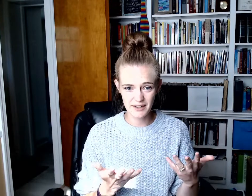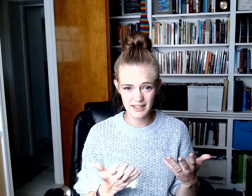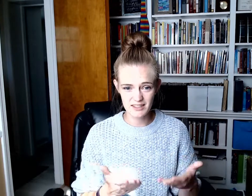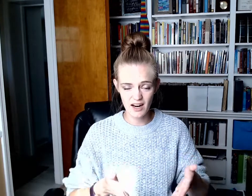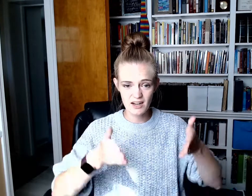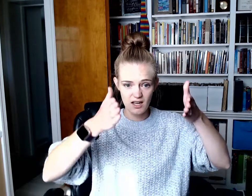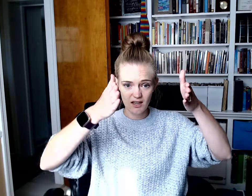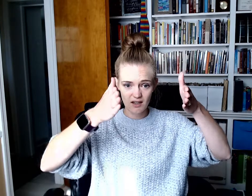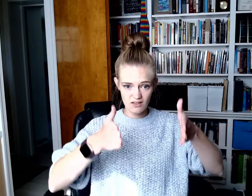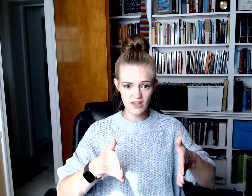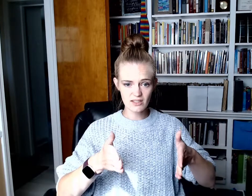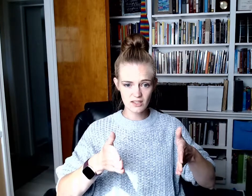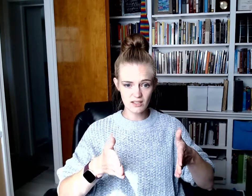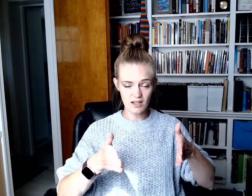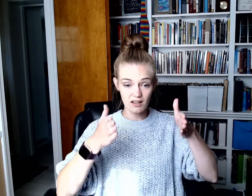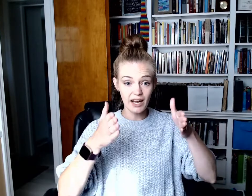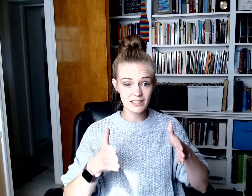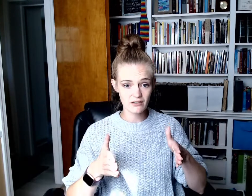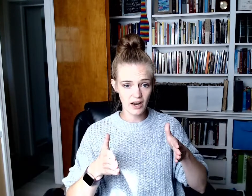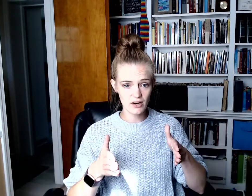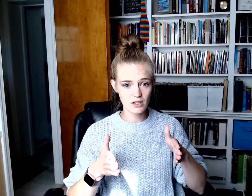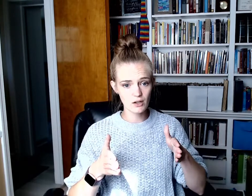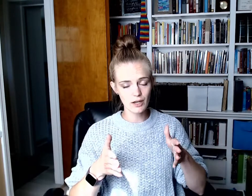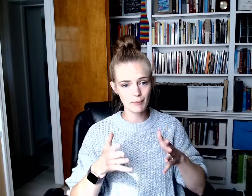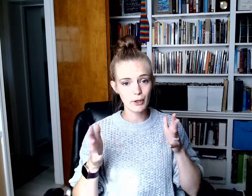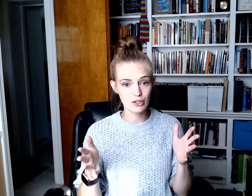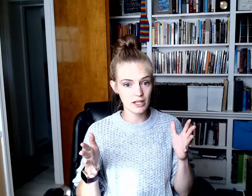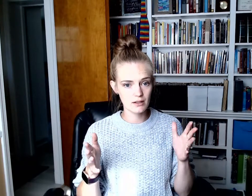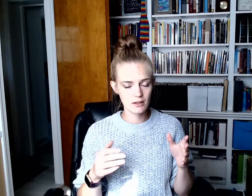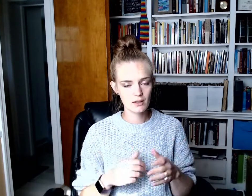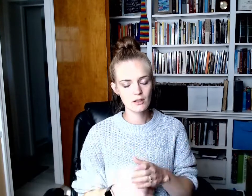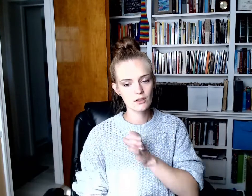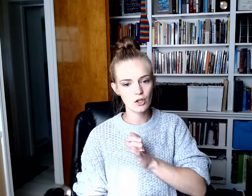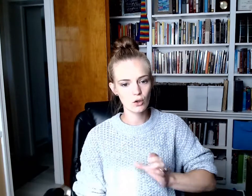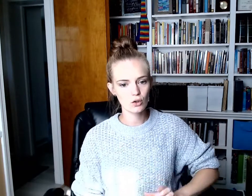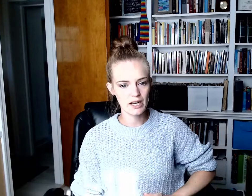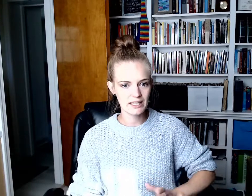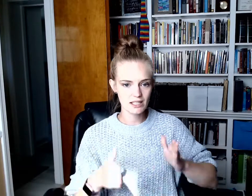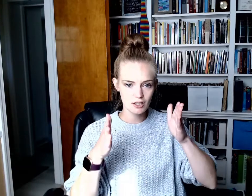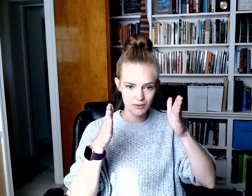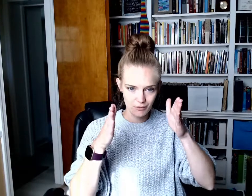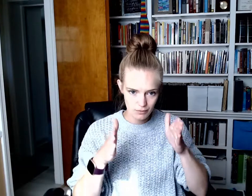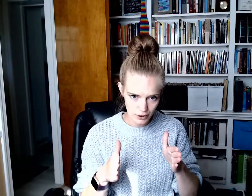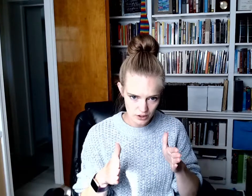a sign. This is a classifier denoting person. So Christ, person.